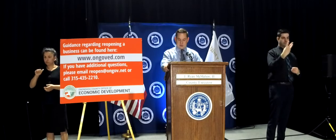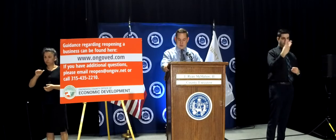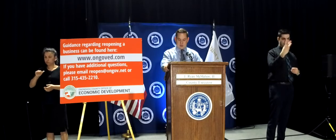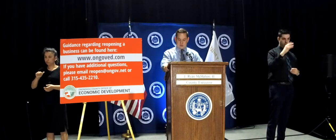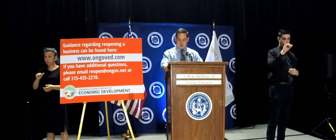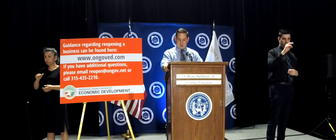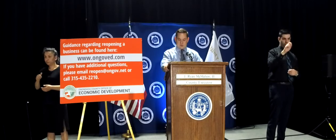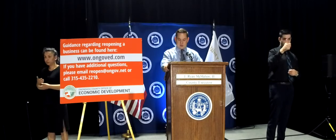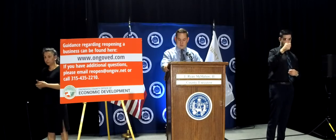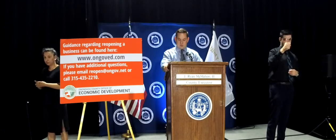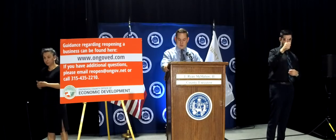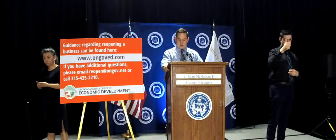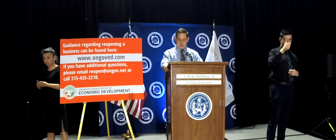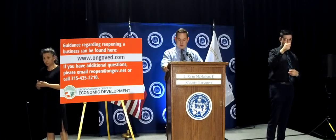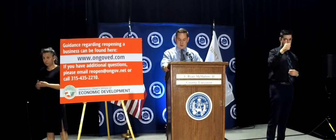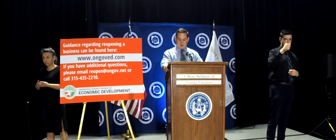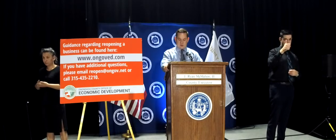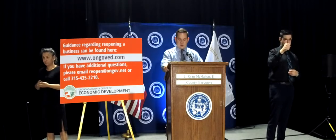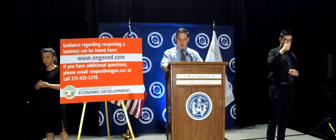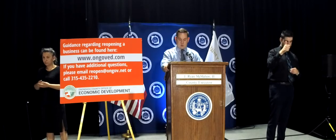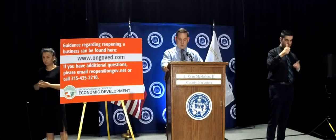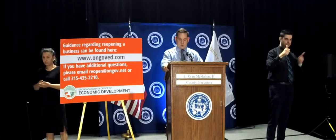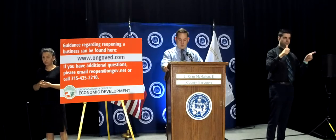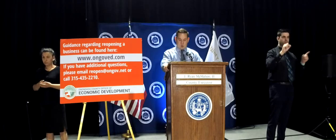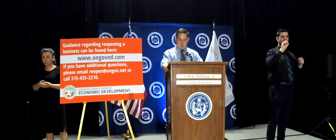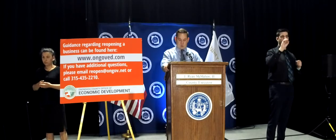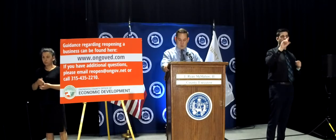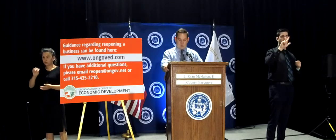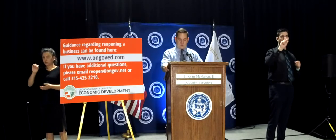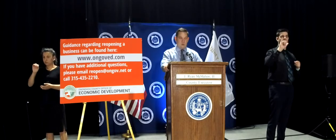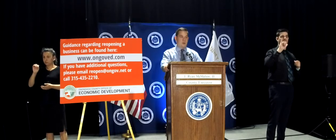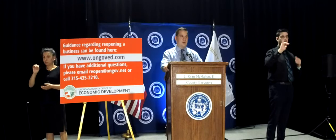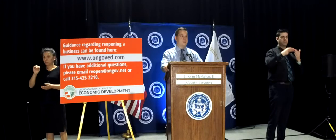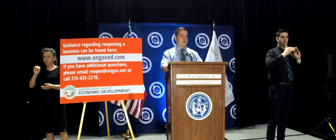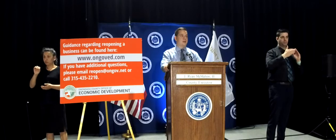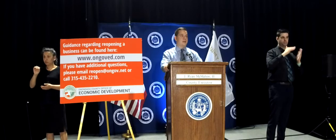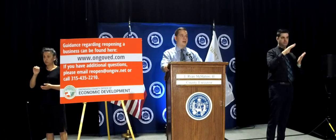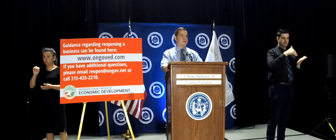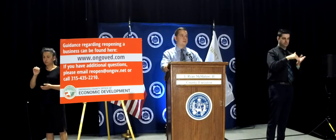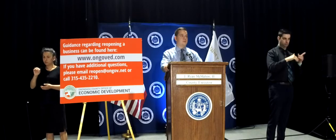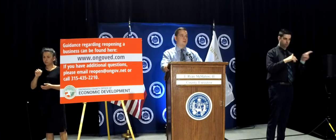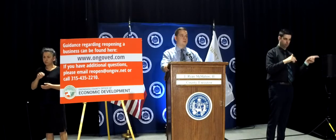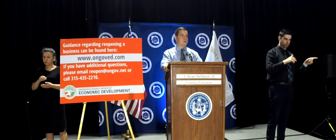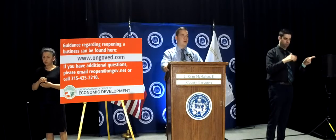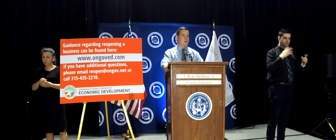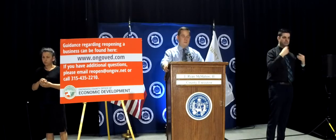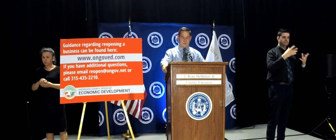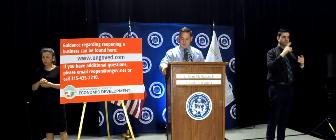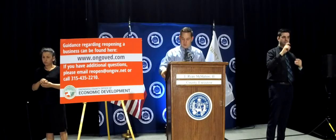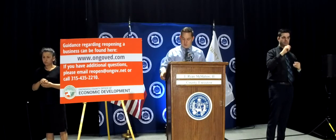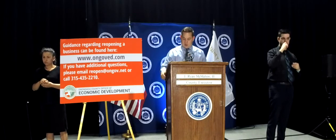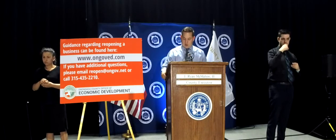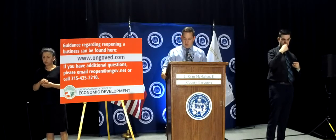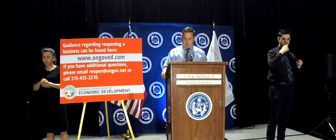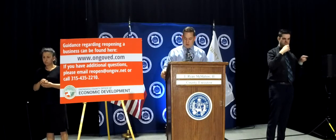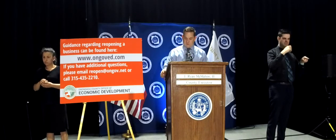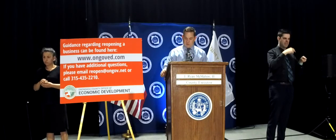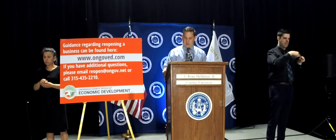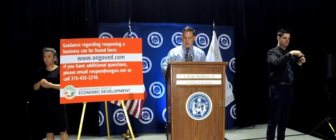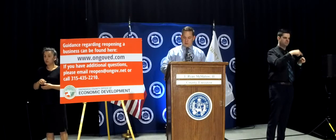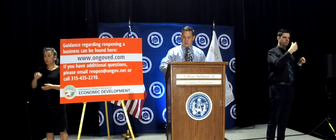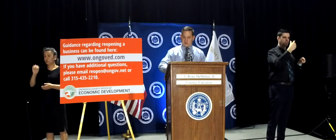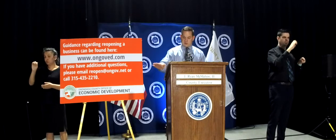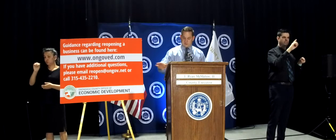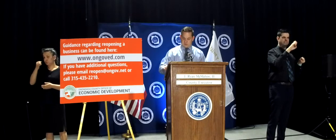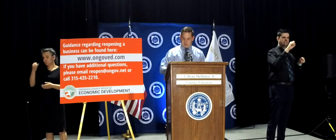10th, the Solvay Community Center on Woods Road over in the town of Geddes, the village of Solvay, my